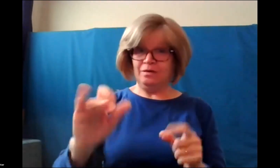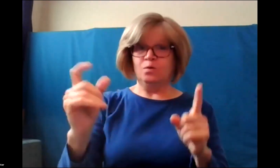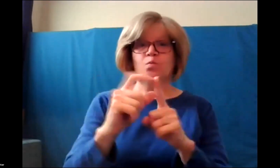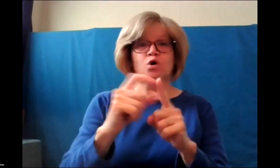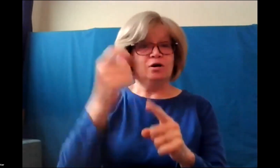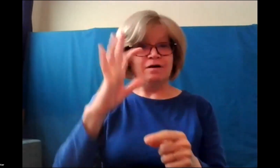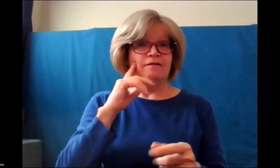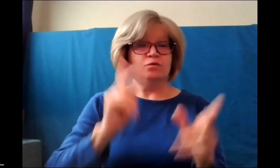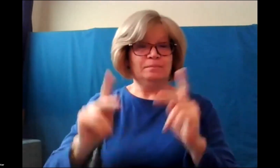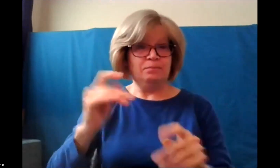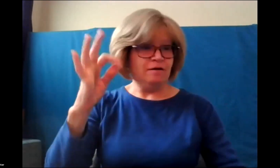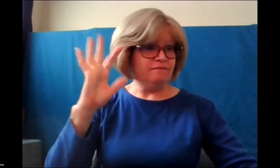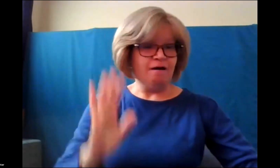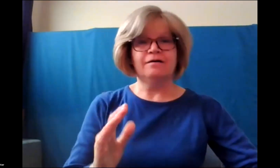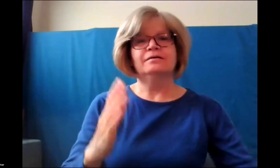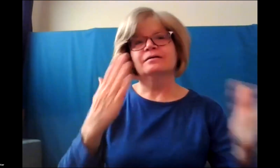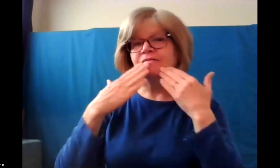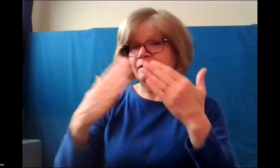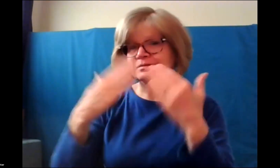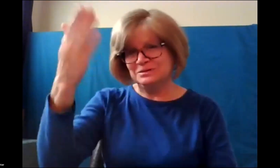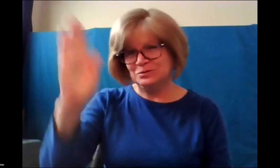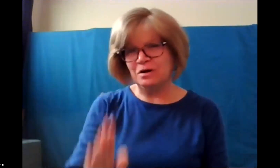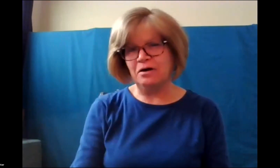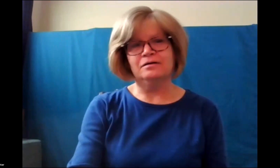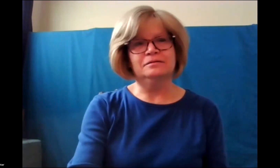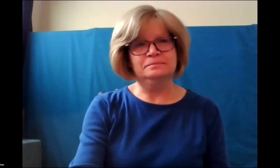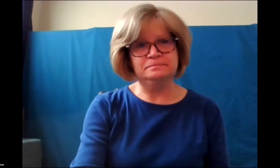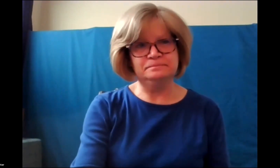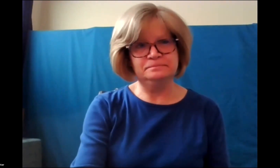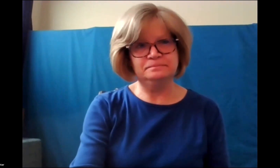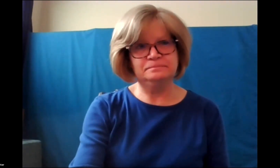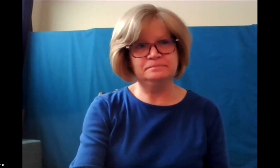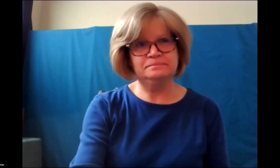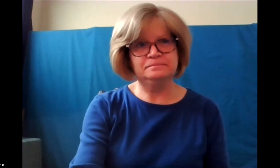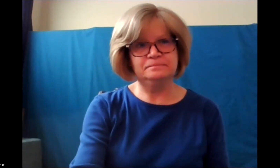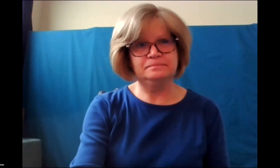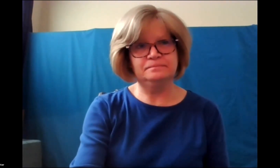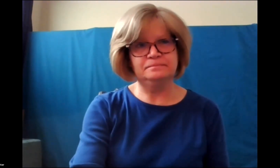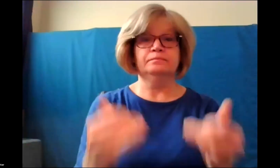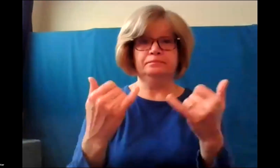Thanks be to God.